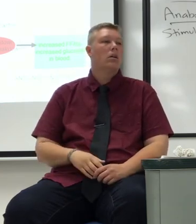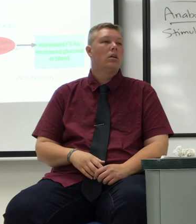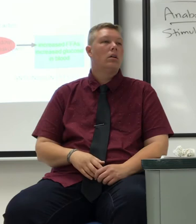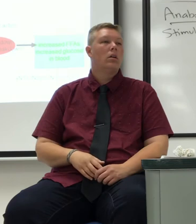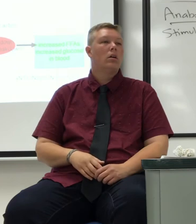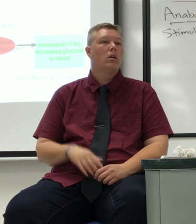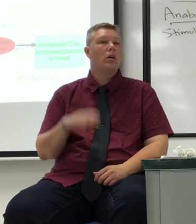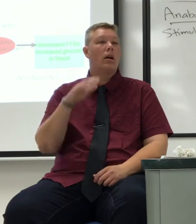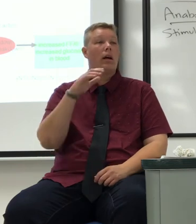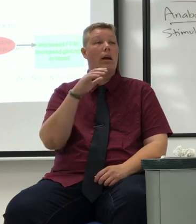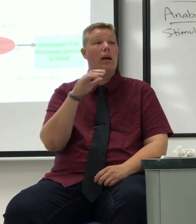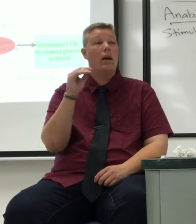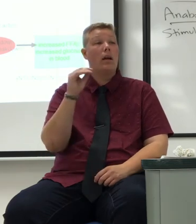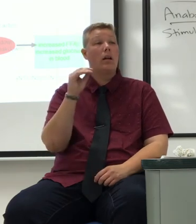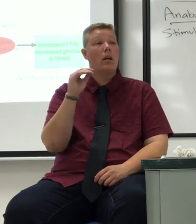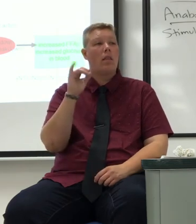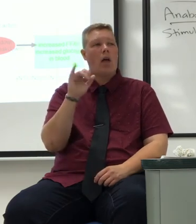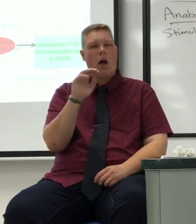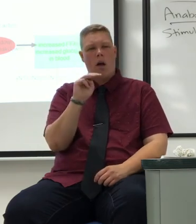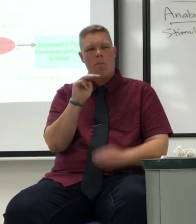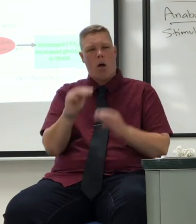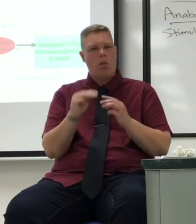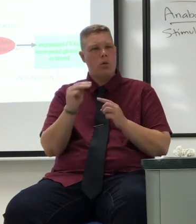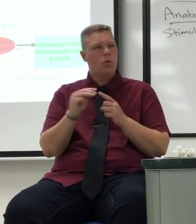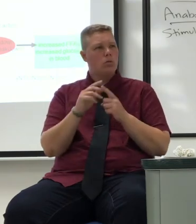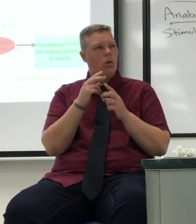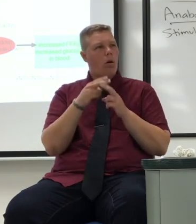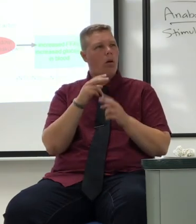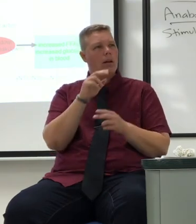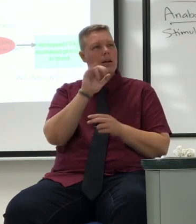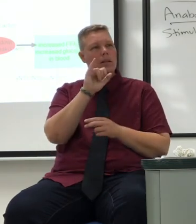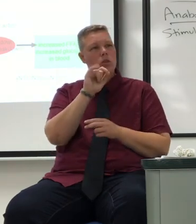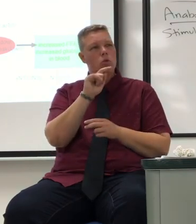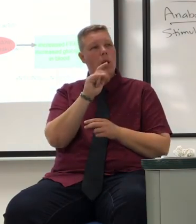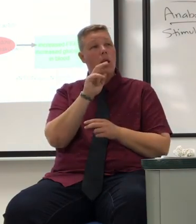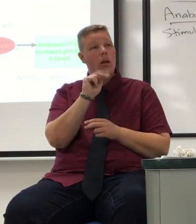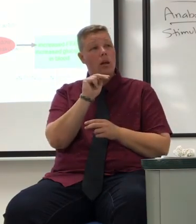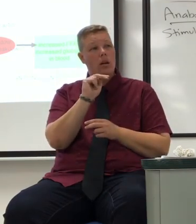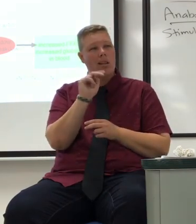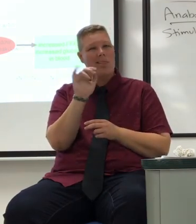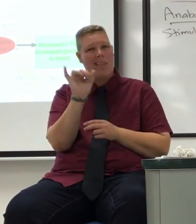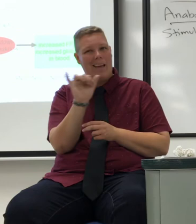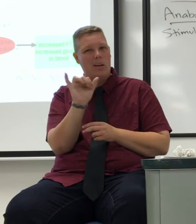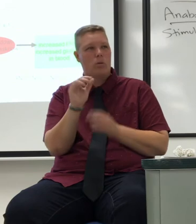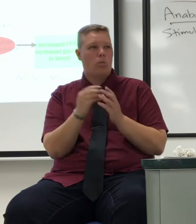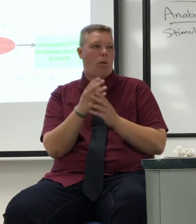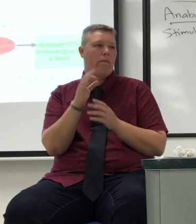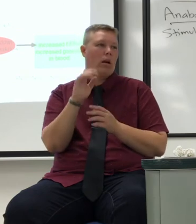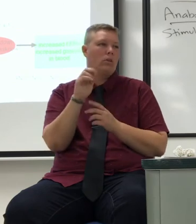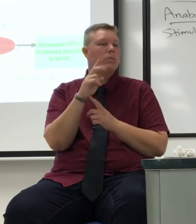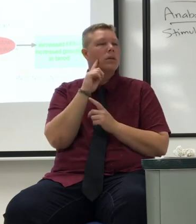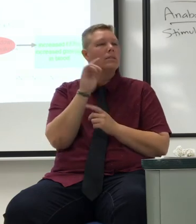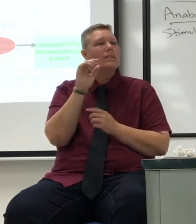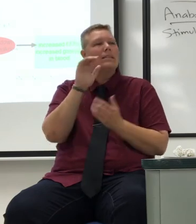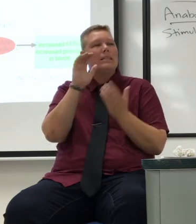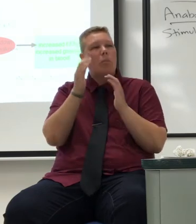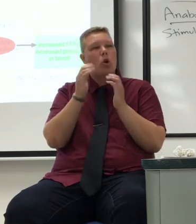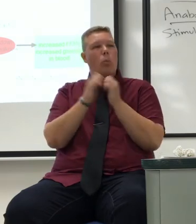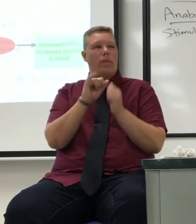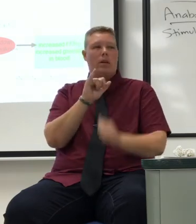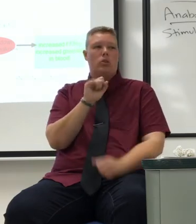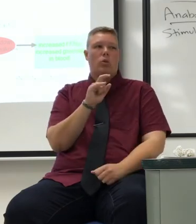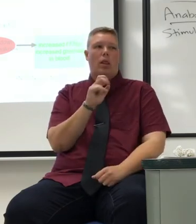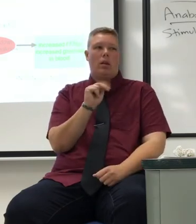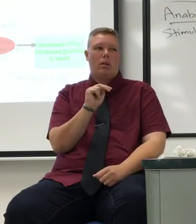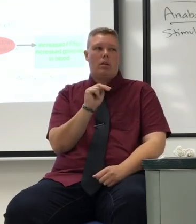Okay. And the reason why these molecules are called insulin-like growth factors, they do things like insulin would. Insulin is your